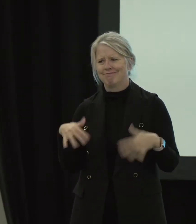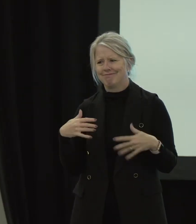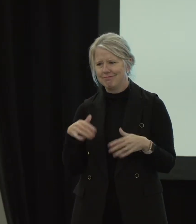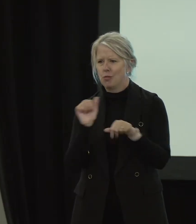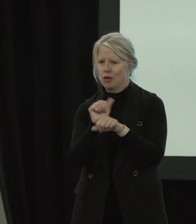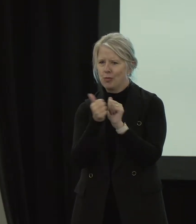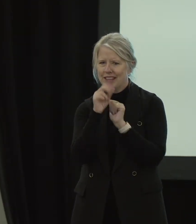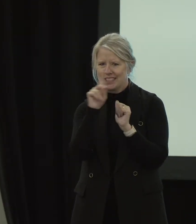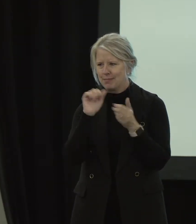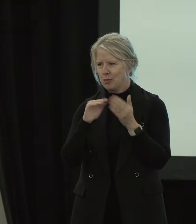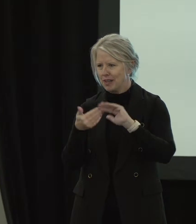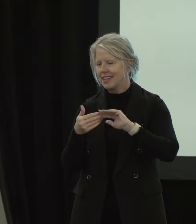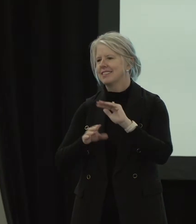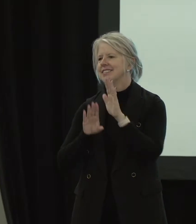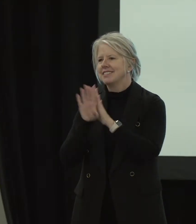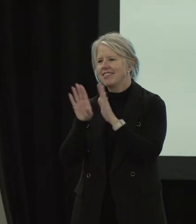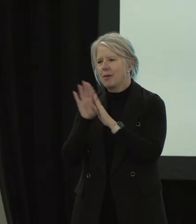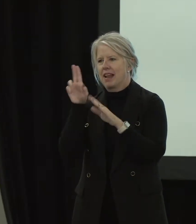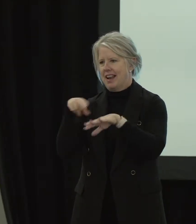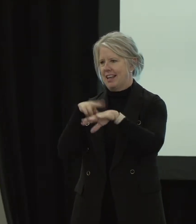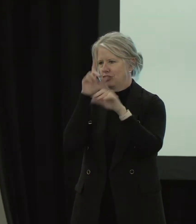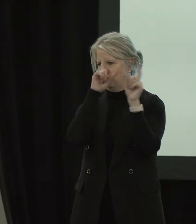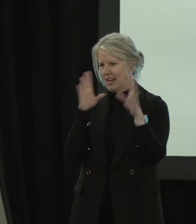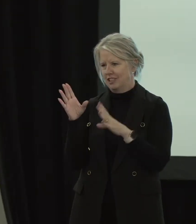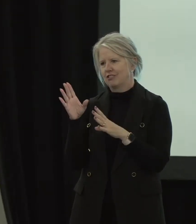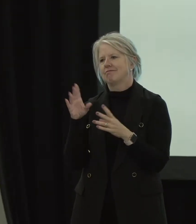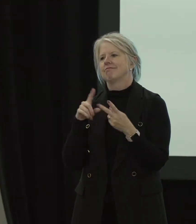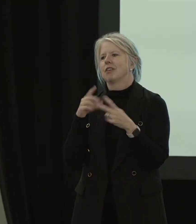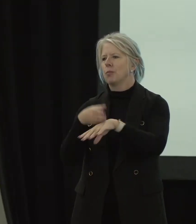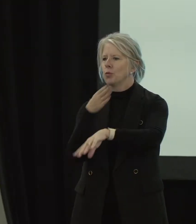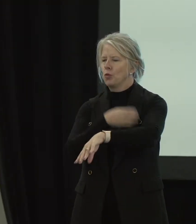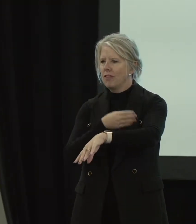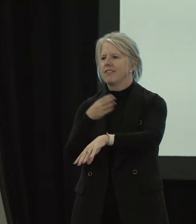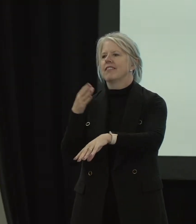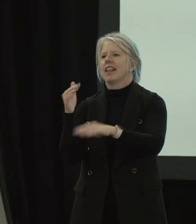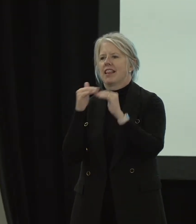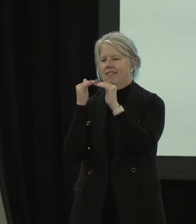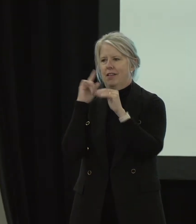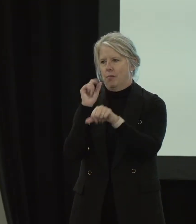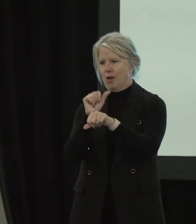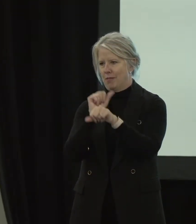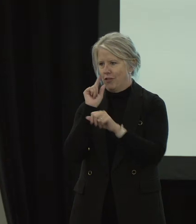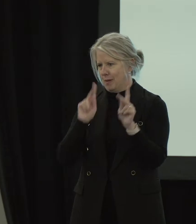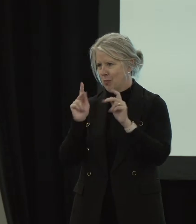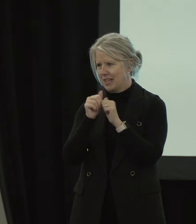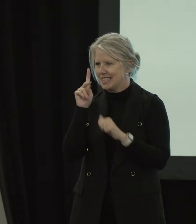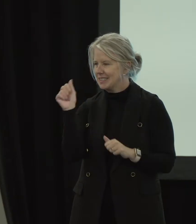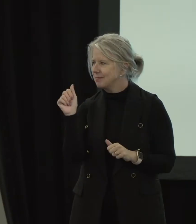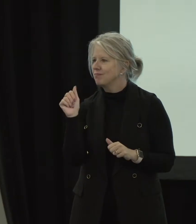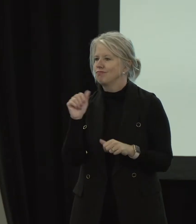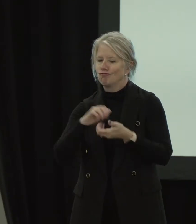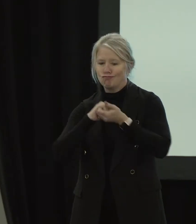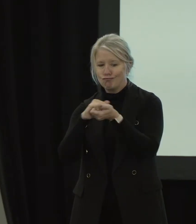disability community to develop a national strategy to improve the level of employment of people with disabilities. By